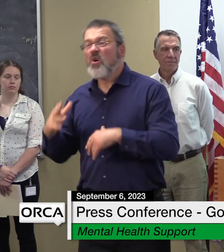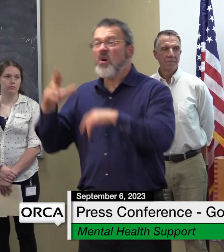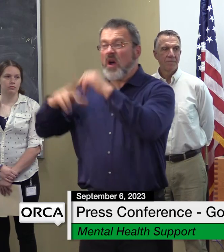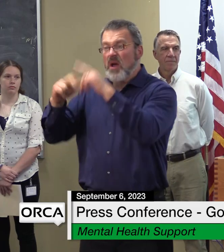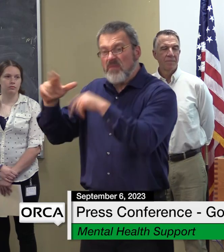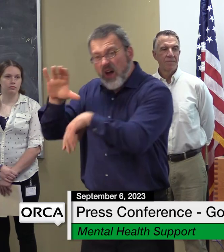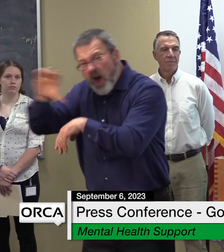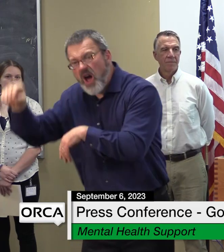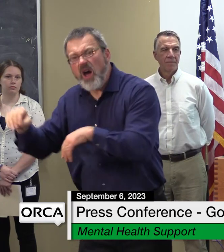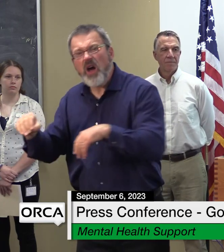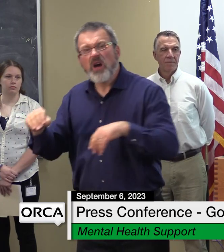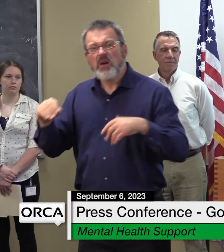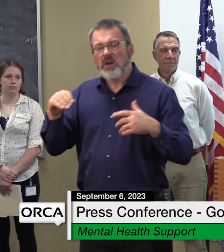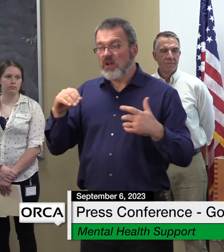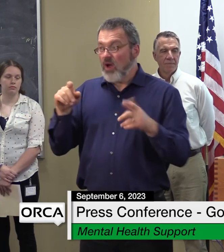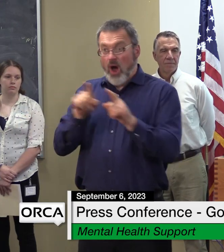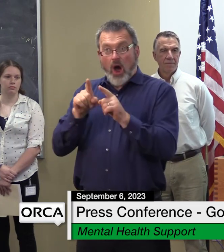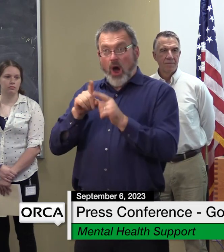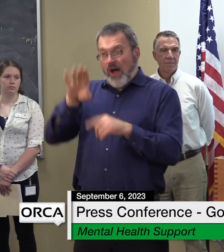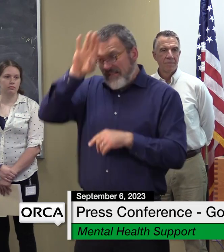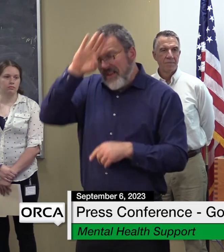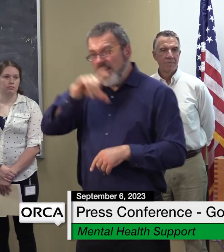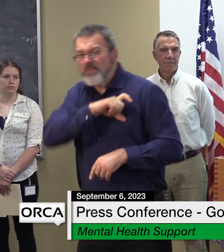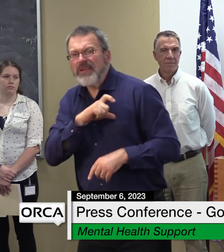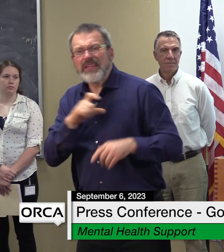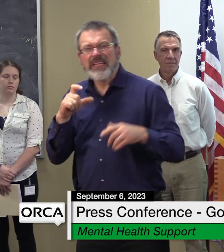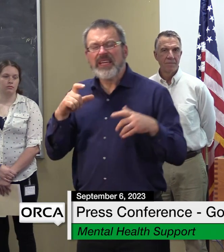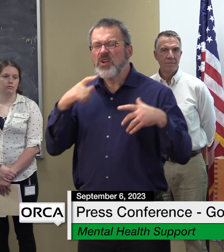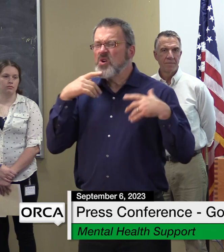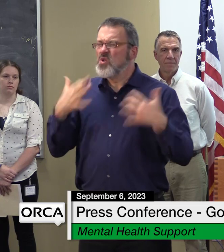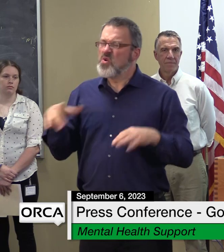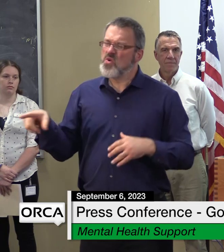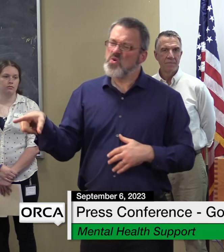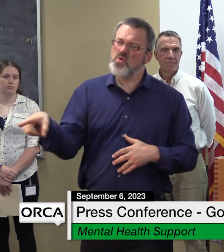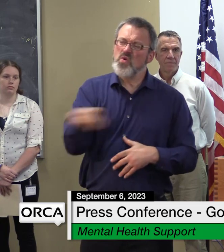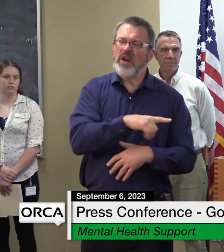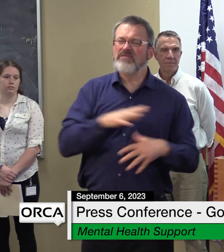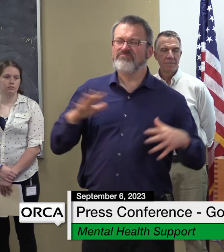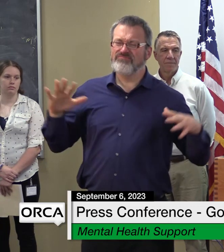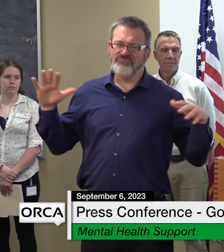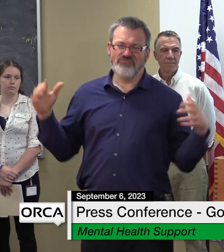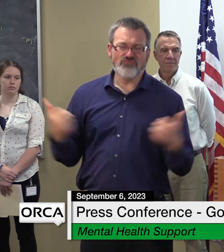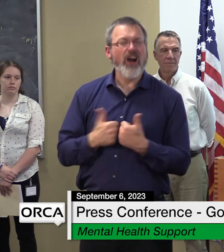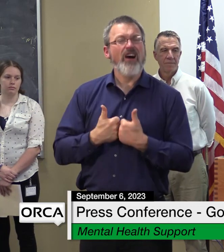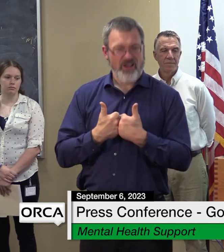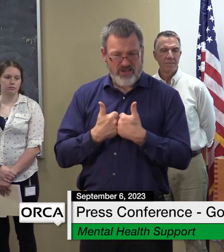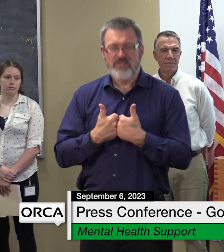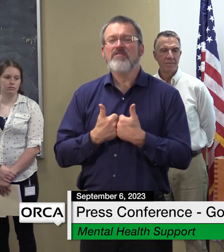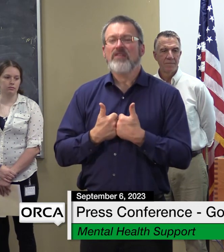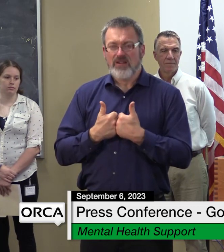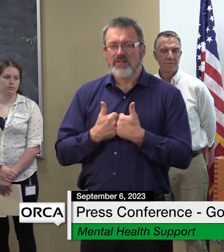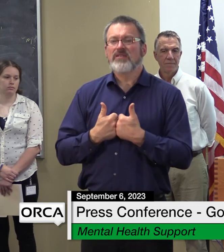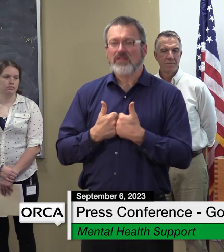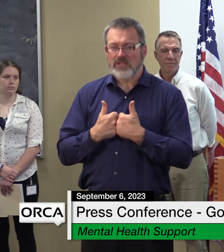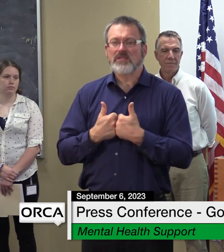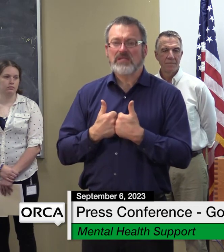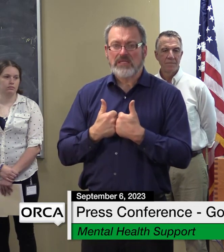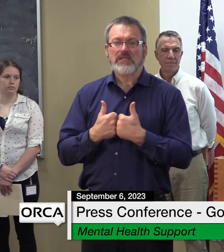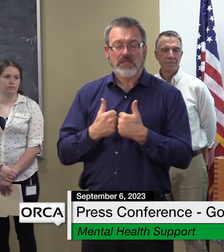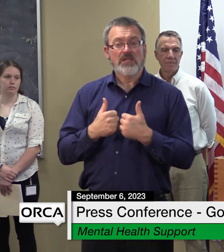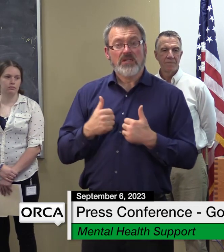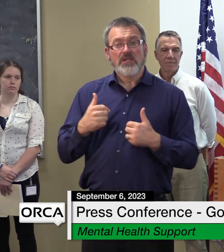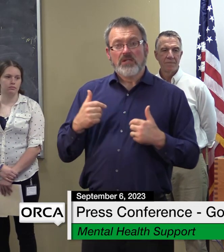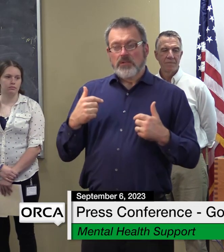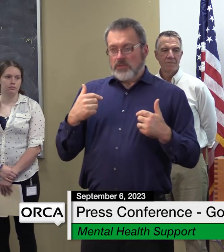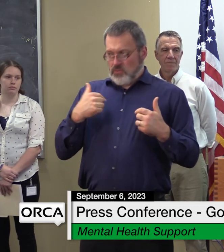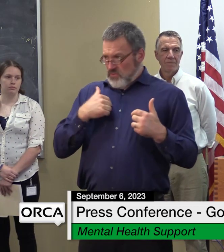first responders, face unique challenges. While we work to physically rebuild and repair, we must take time to support and